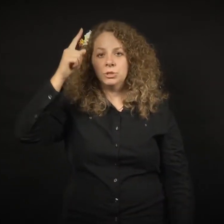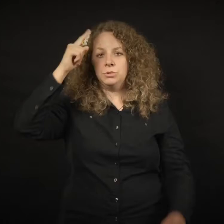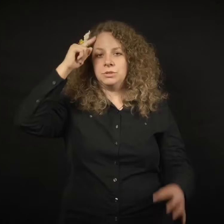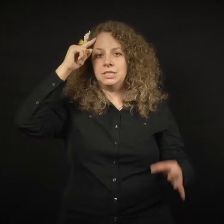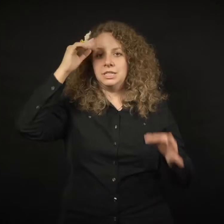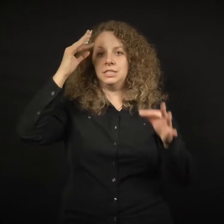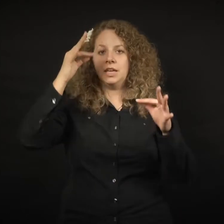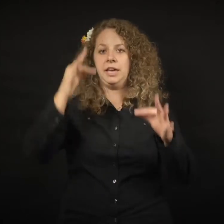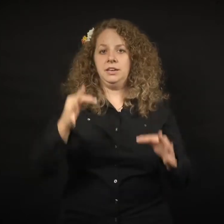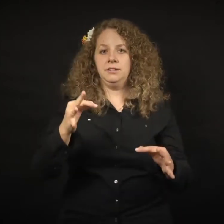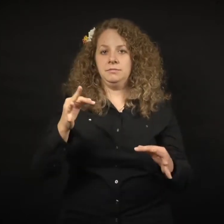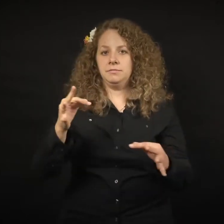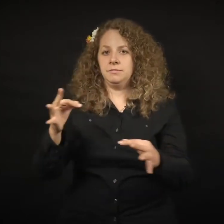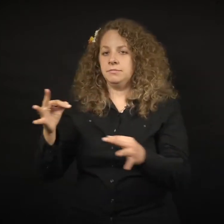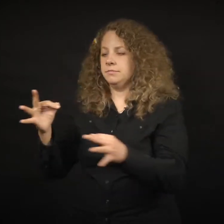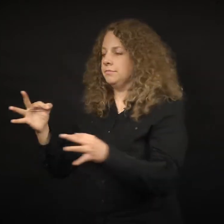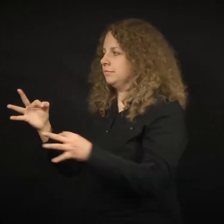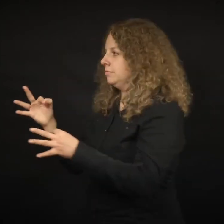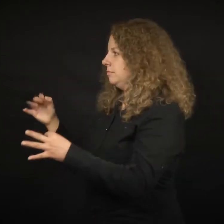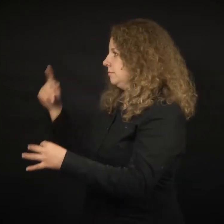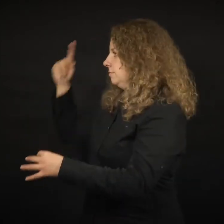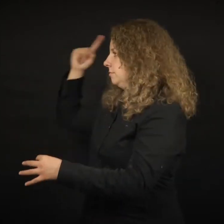To decide.